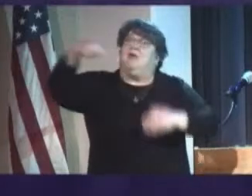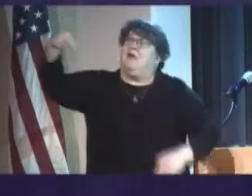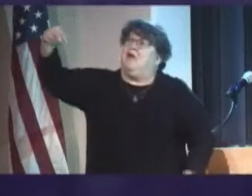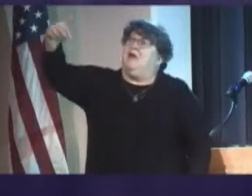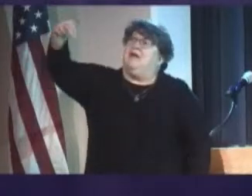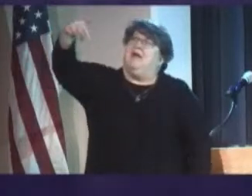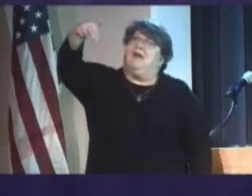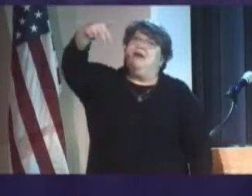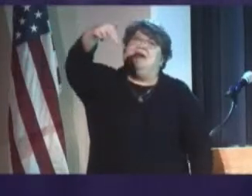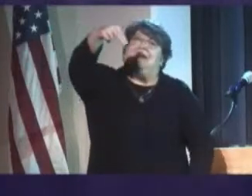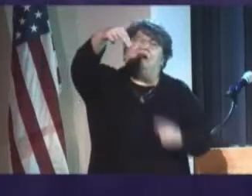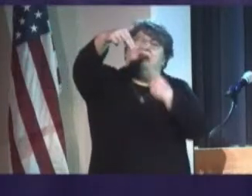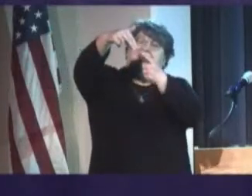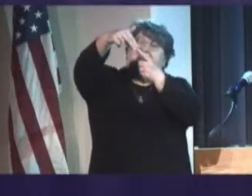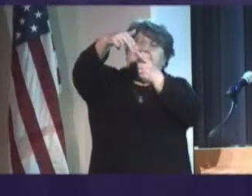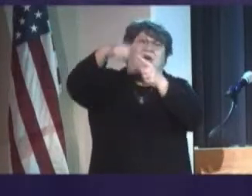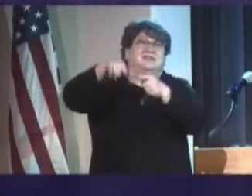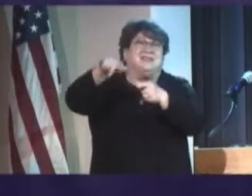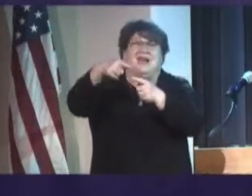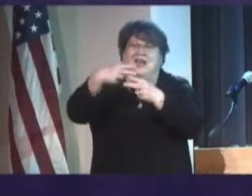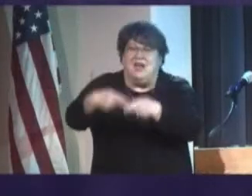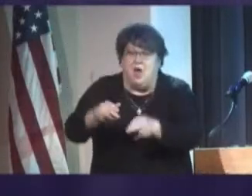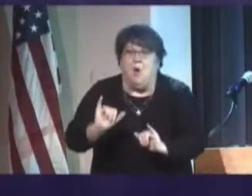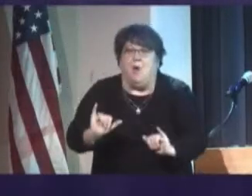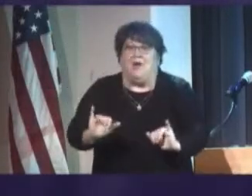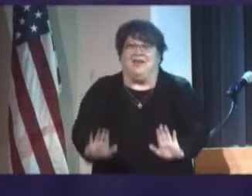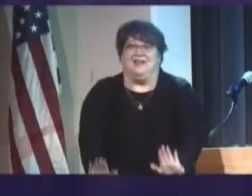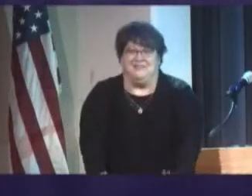walking around on those. What do they call them?